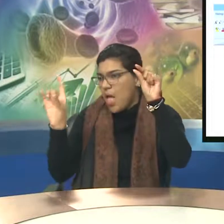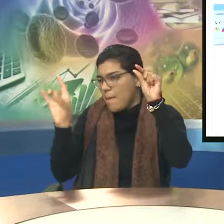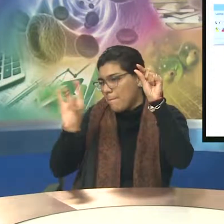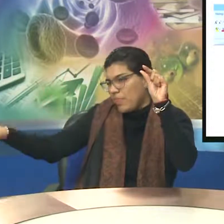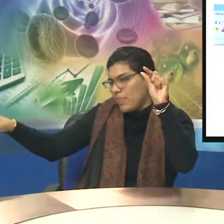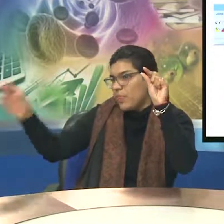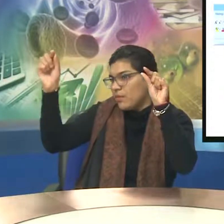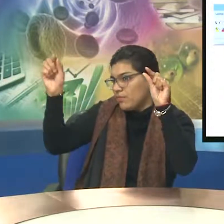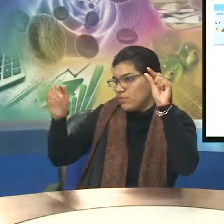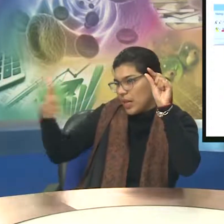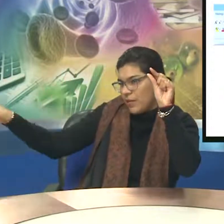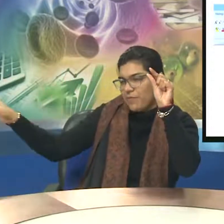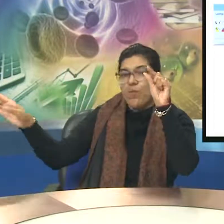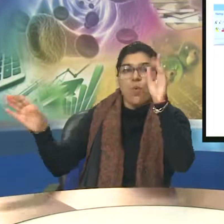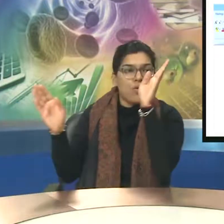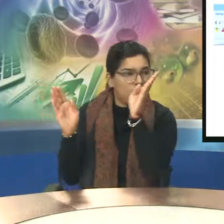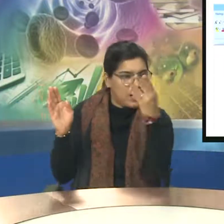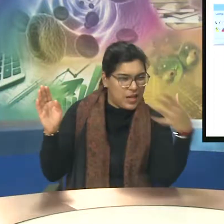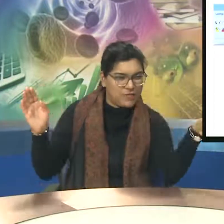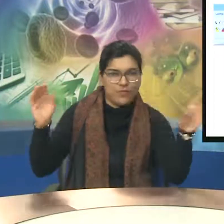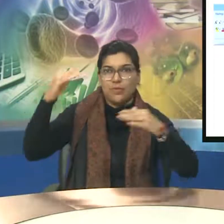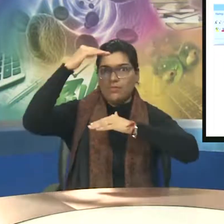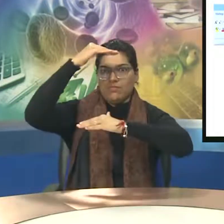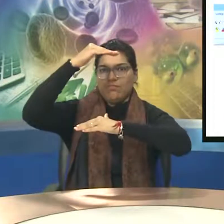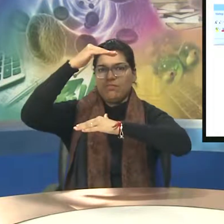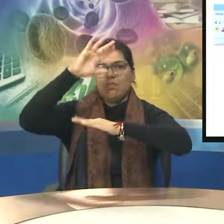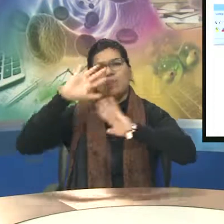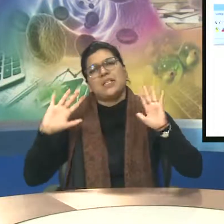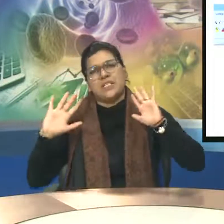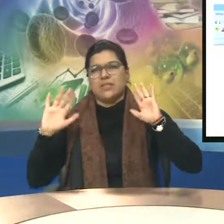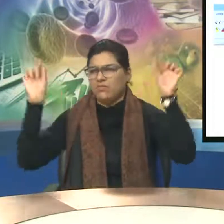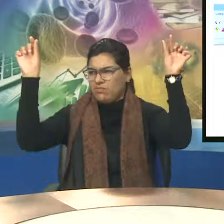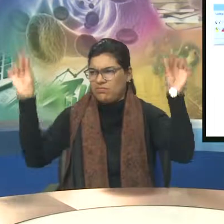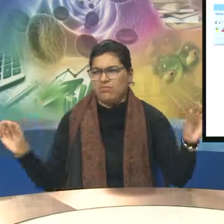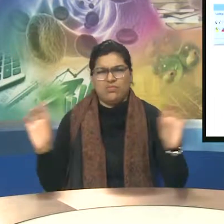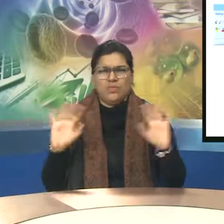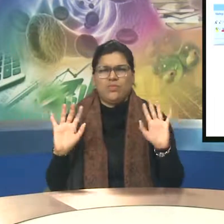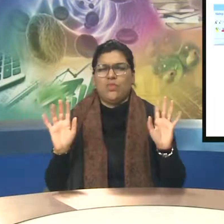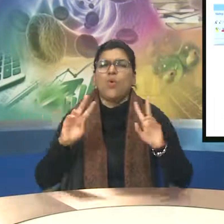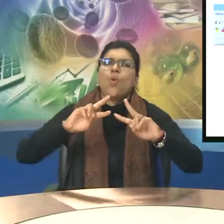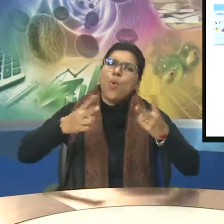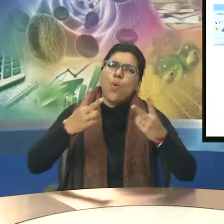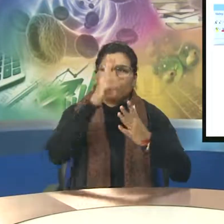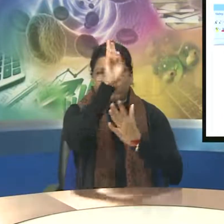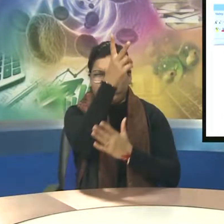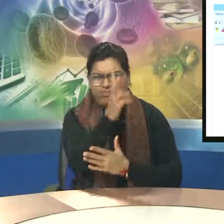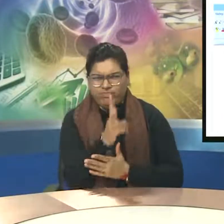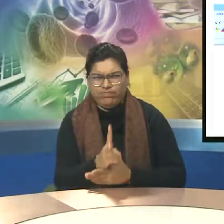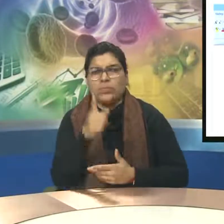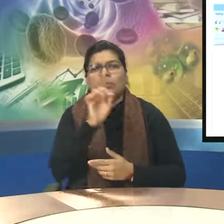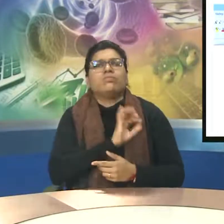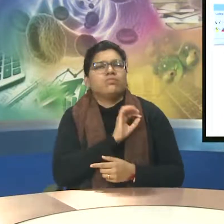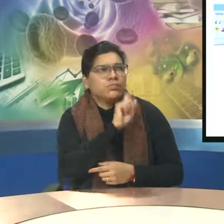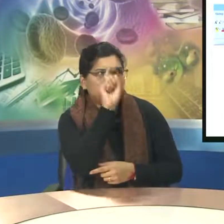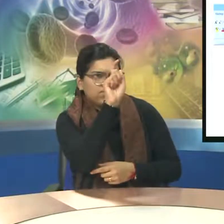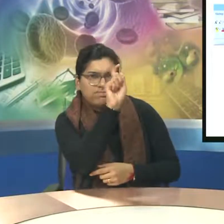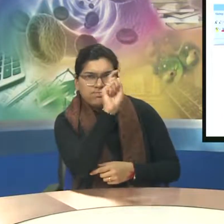tab, that is border and shading, and choose the